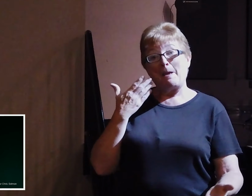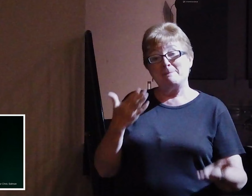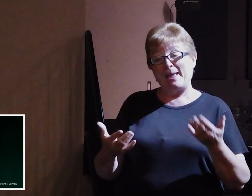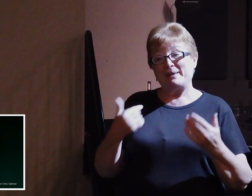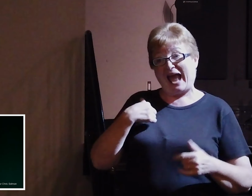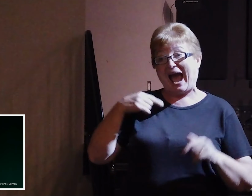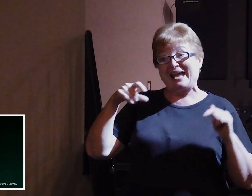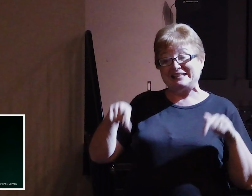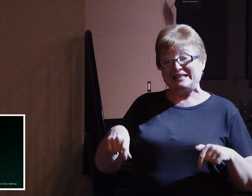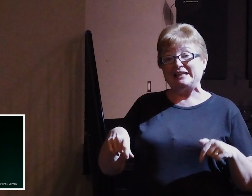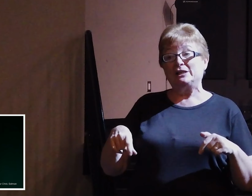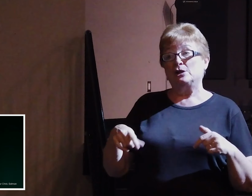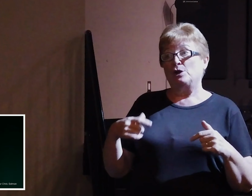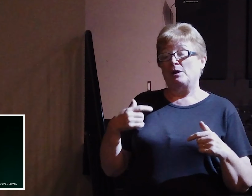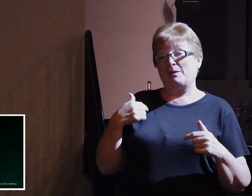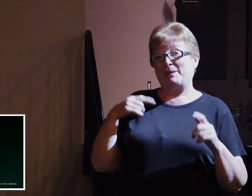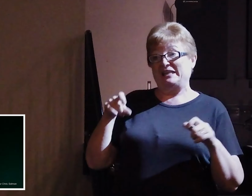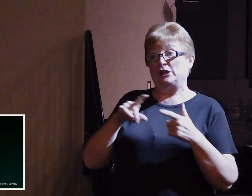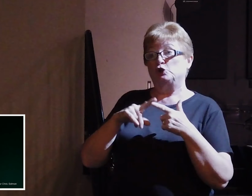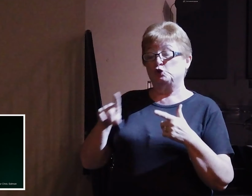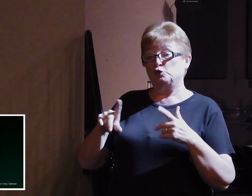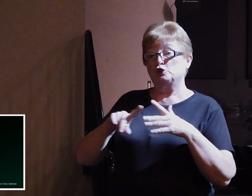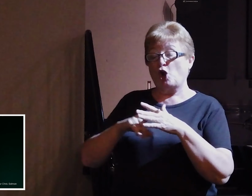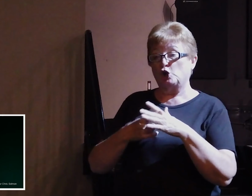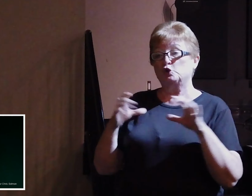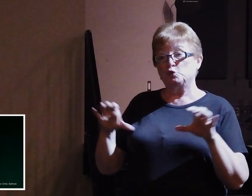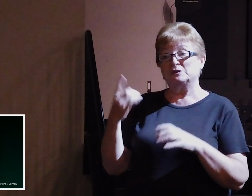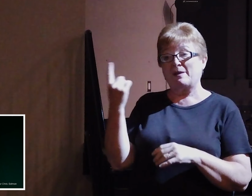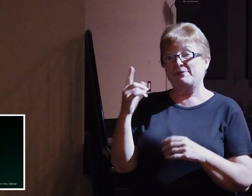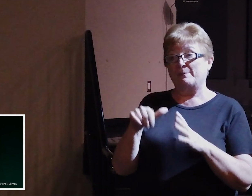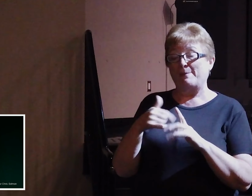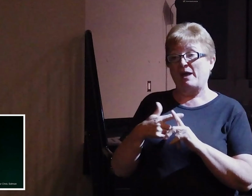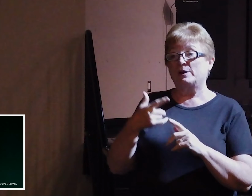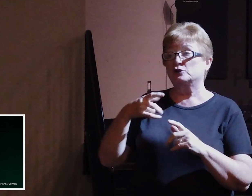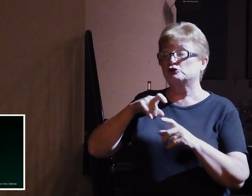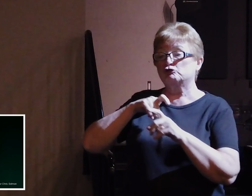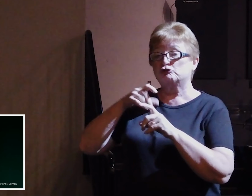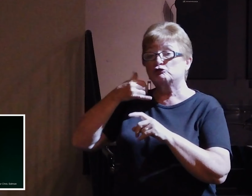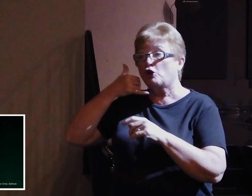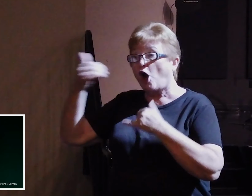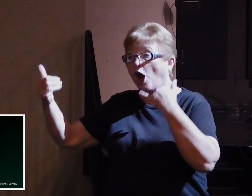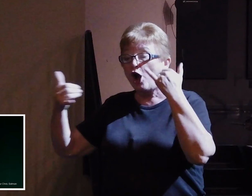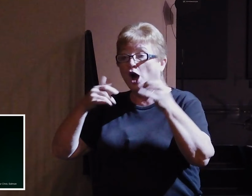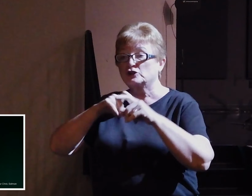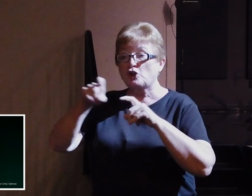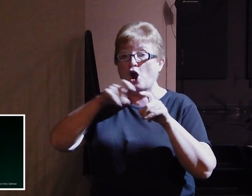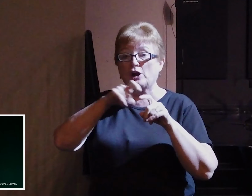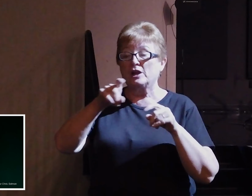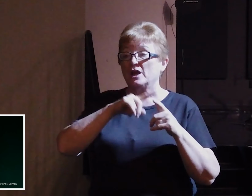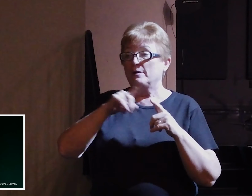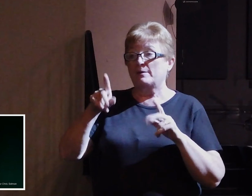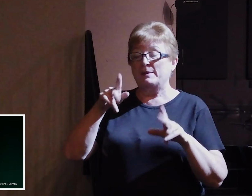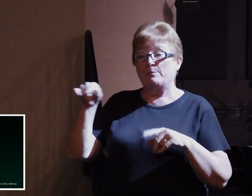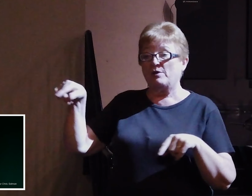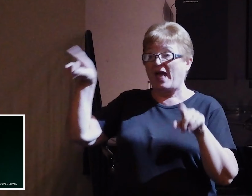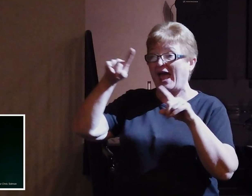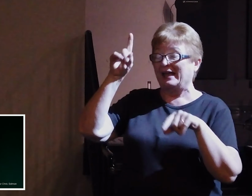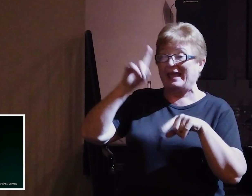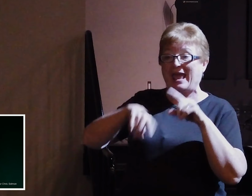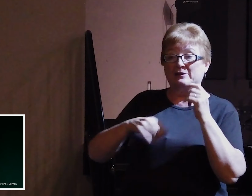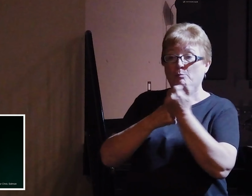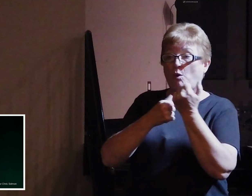for you to do is to actually put some skin in the game and say, I'm going to start making some phone calls, writing some letters, advocating for those who can't advocate for themselves.